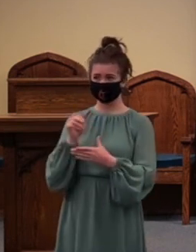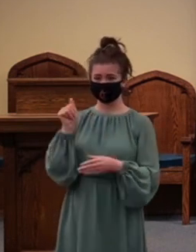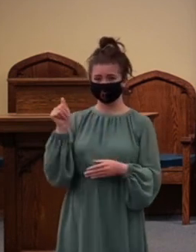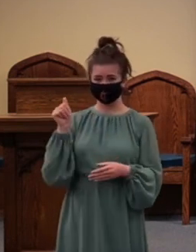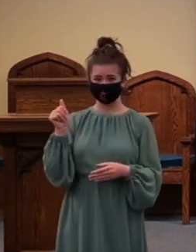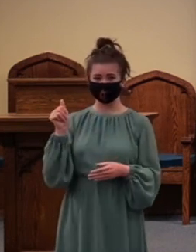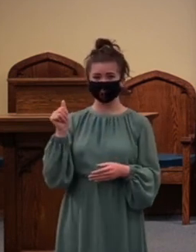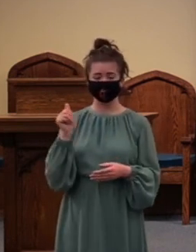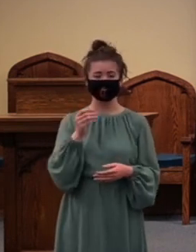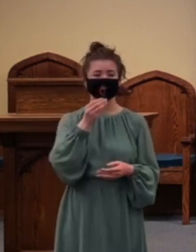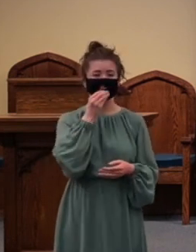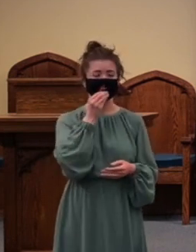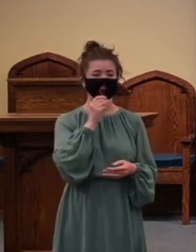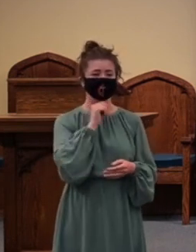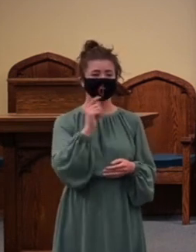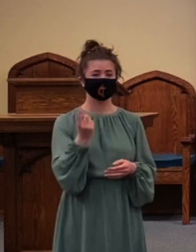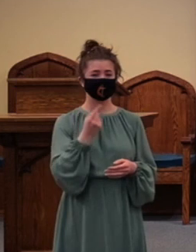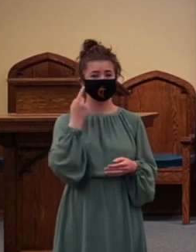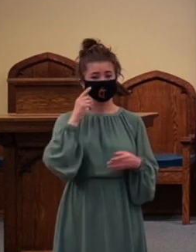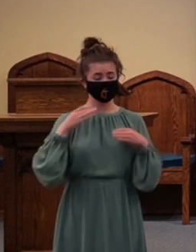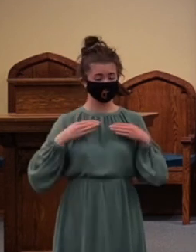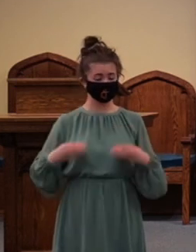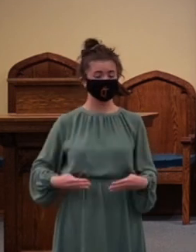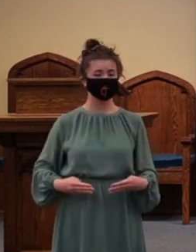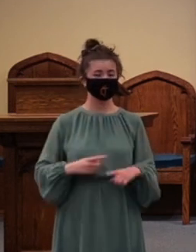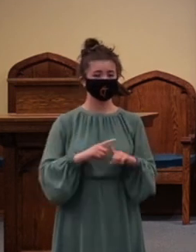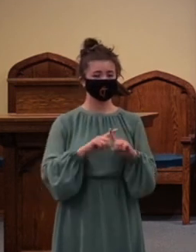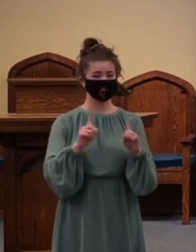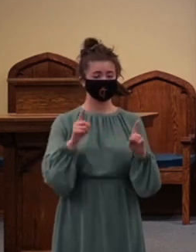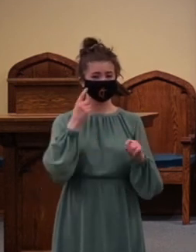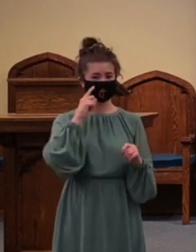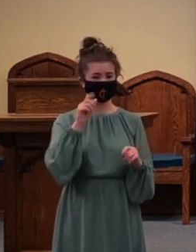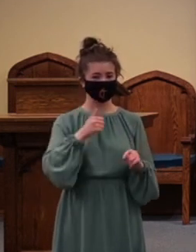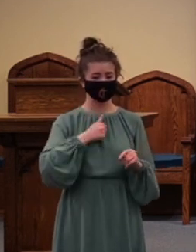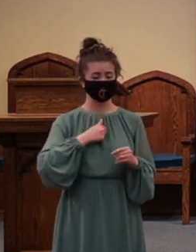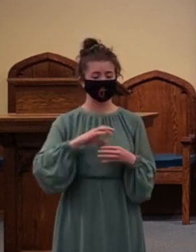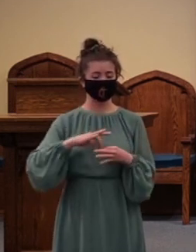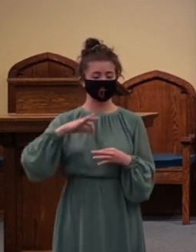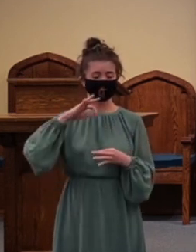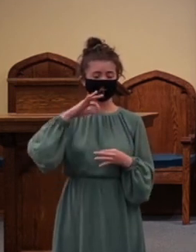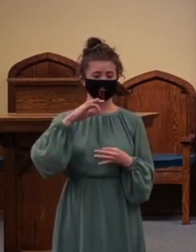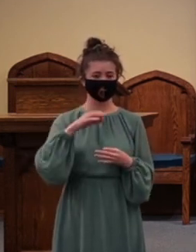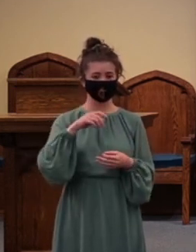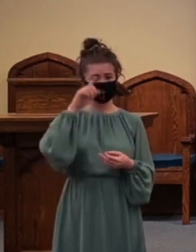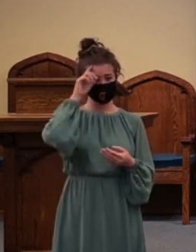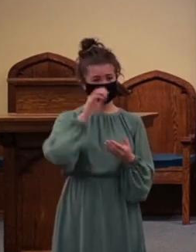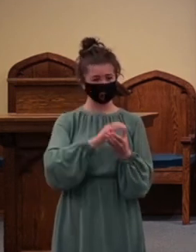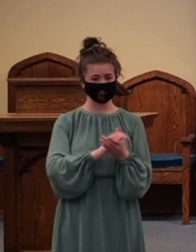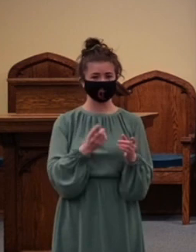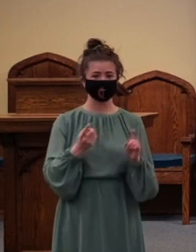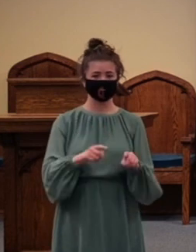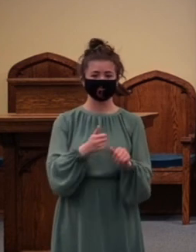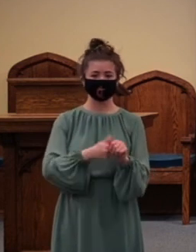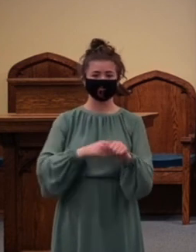is food not only for our bodies, but for our souls. We believe that all this happens every time we close